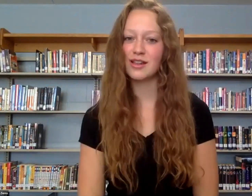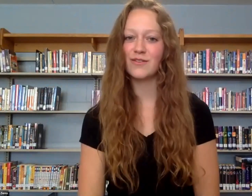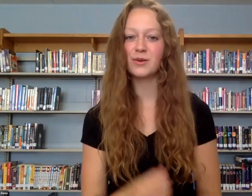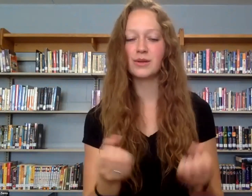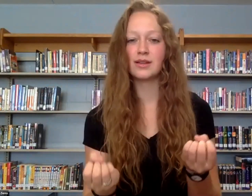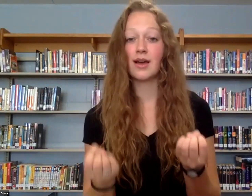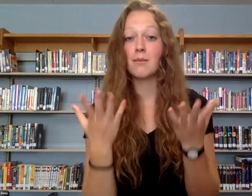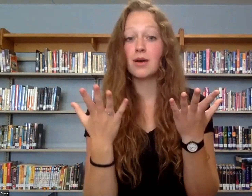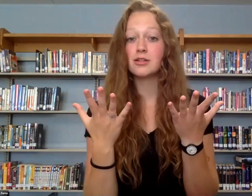love you.